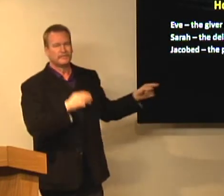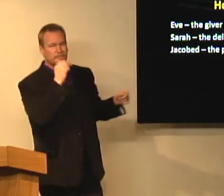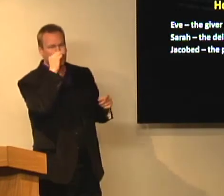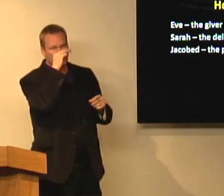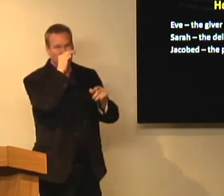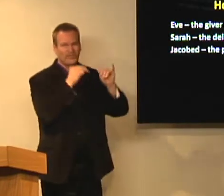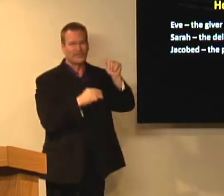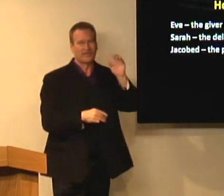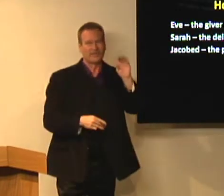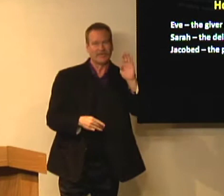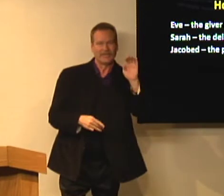life.